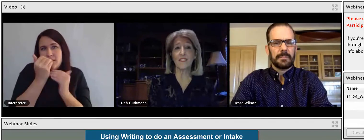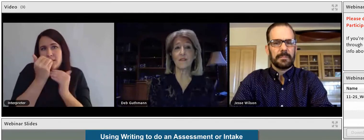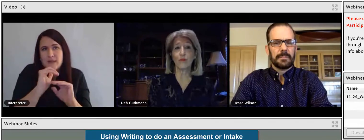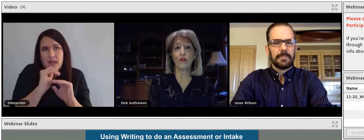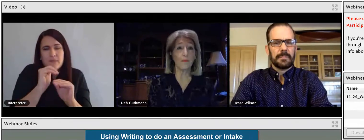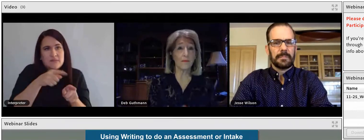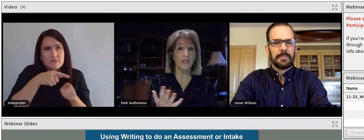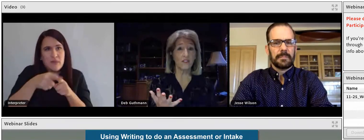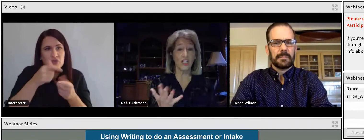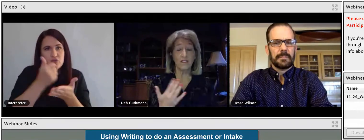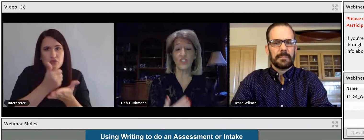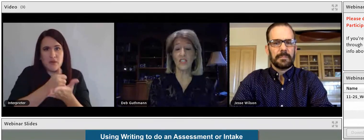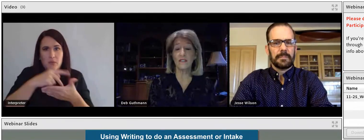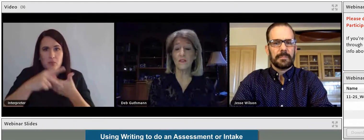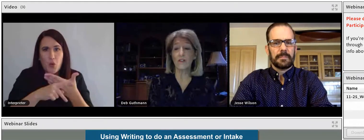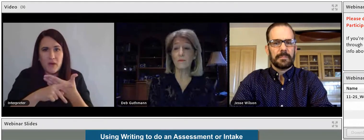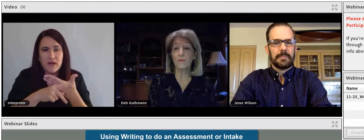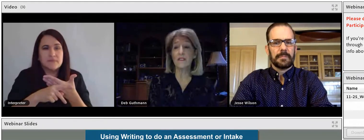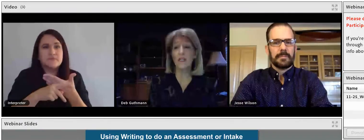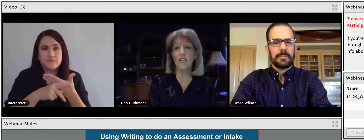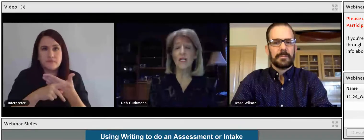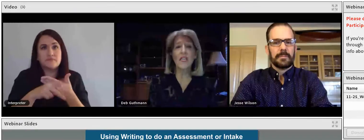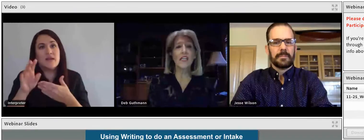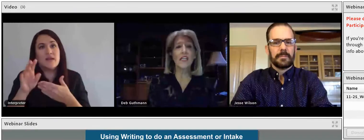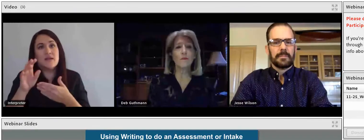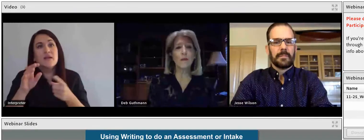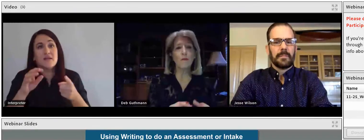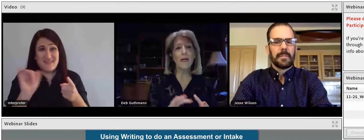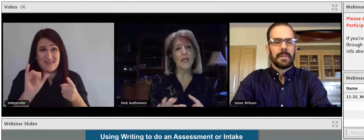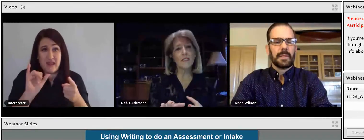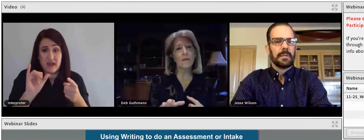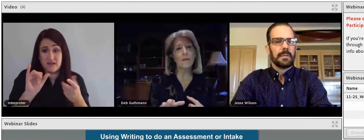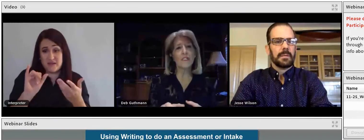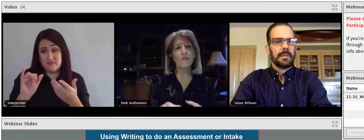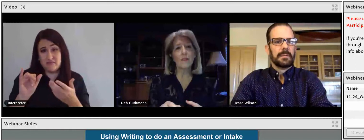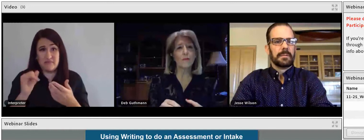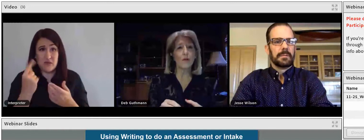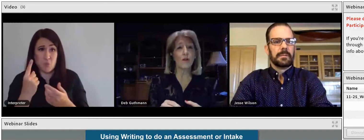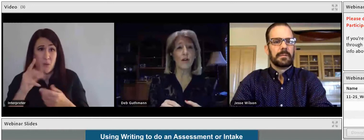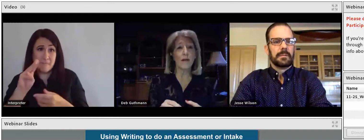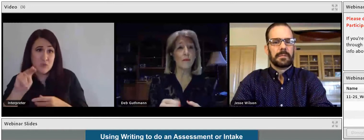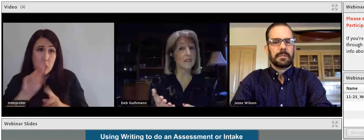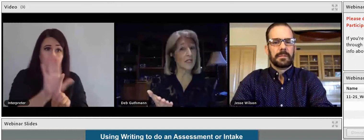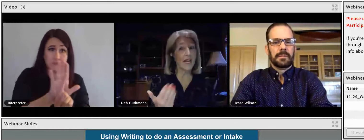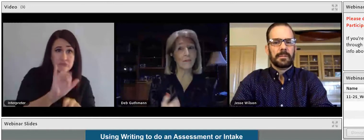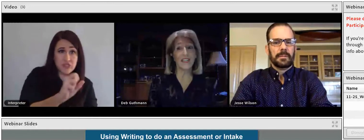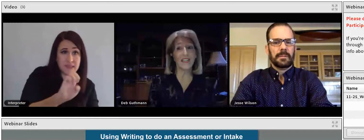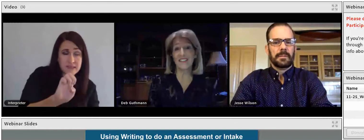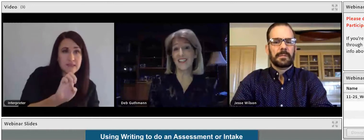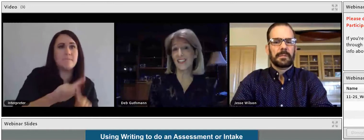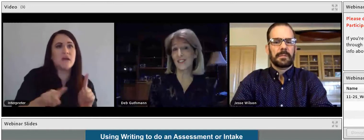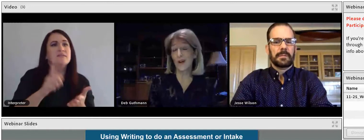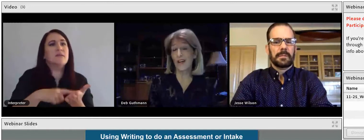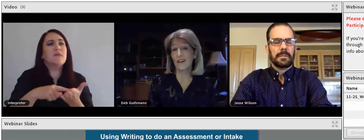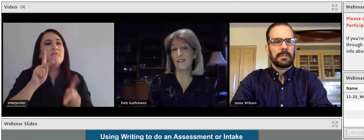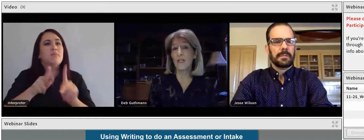that happens in programs such as Jesse's or in Minnesota is people may end up in a treatment program, and this can happen